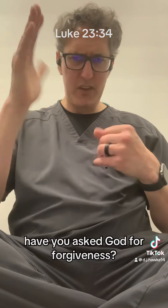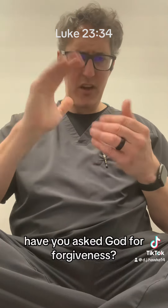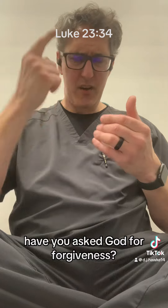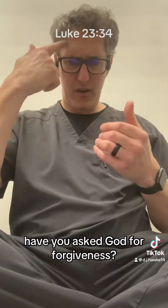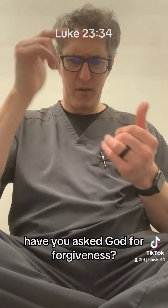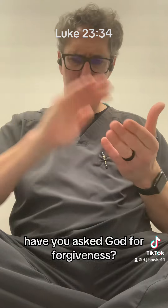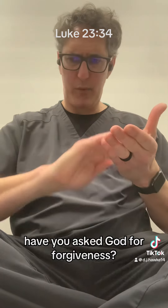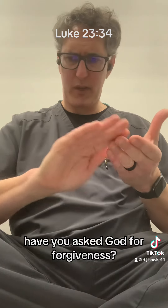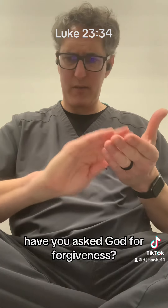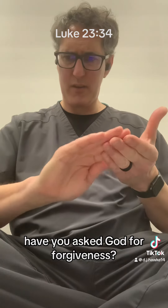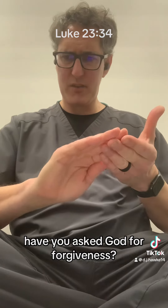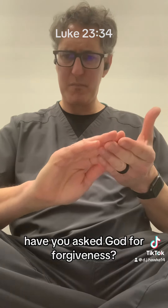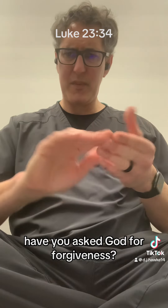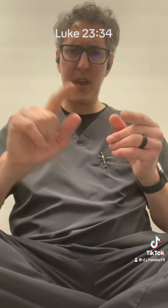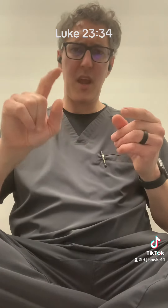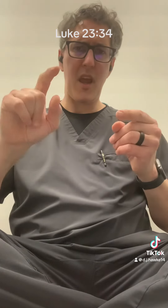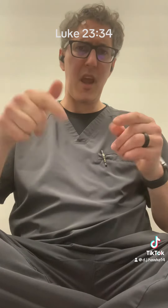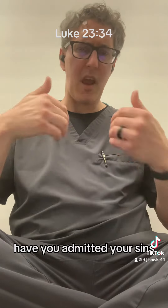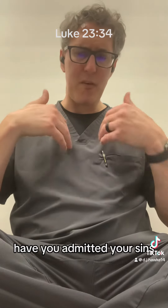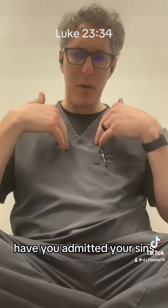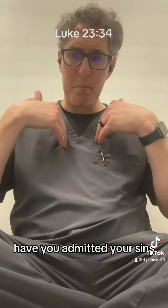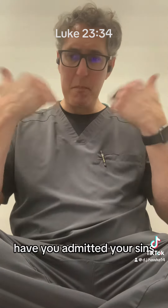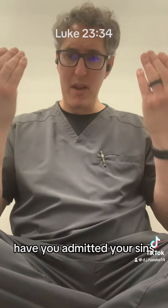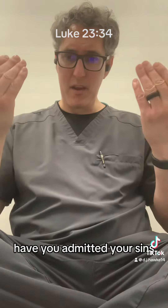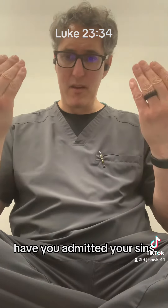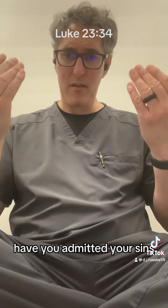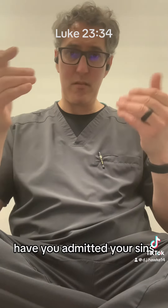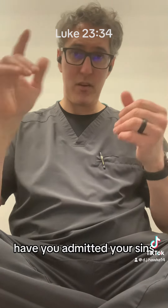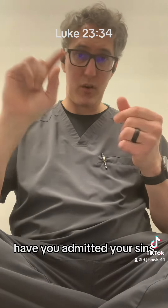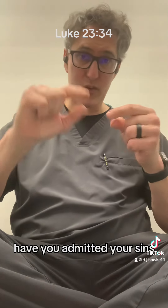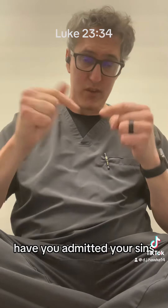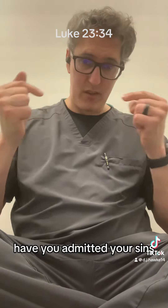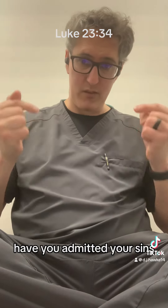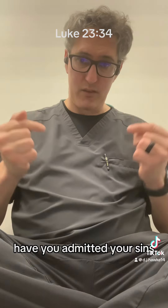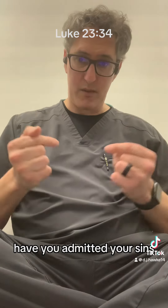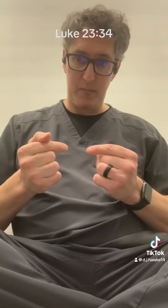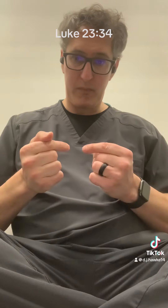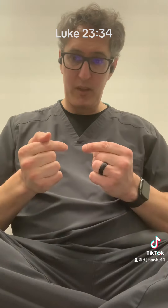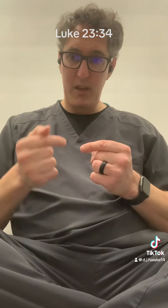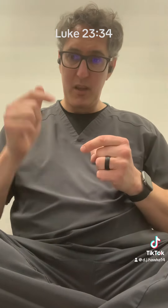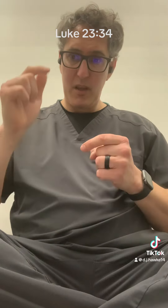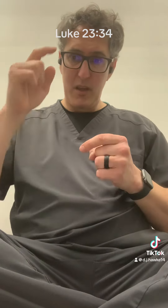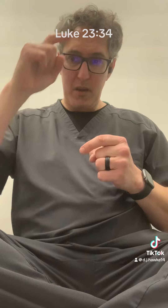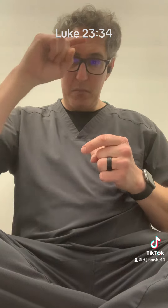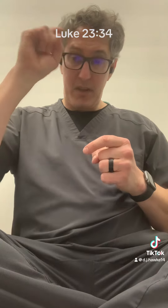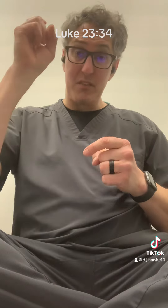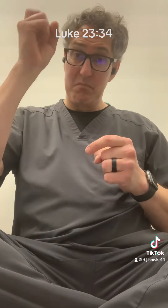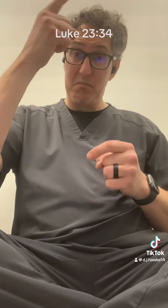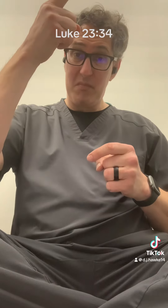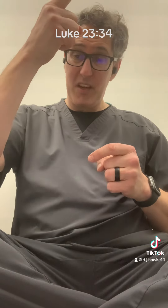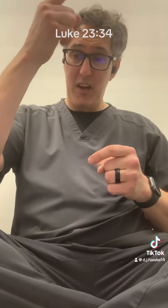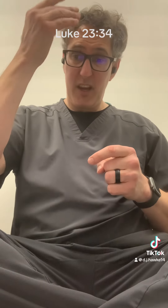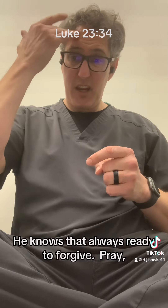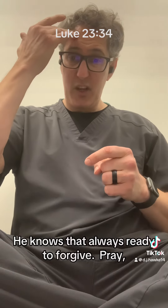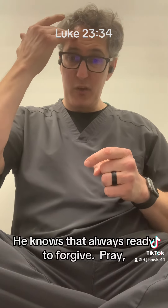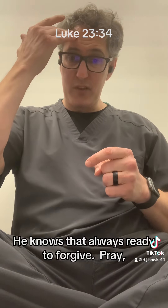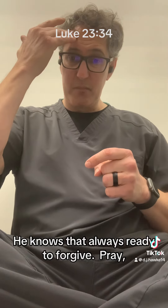God for forgiveness? Have you admitted your sins? Because he knows them